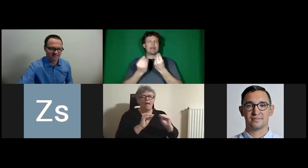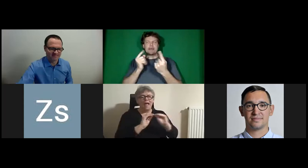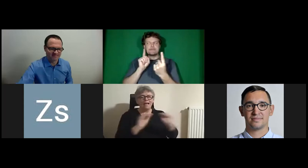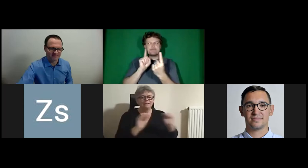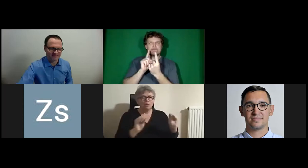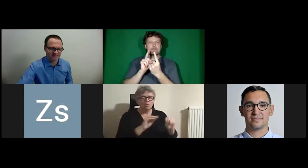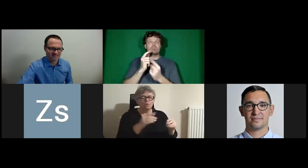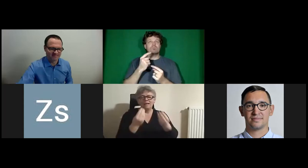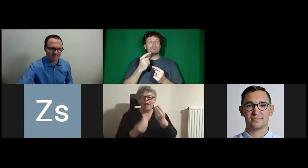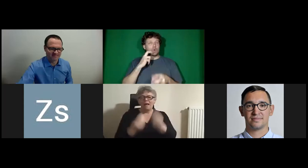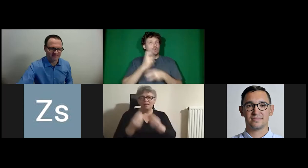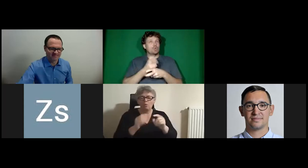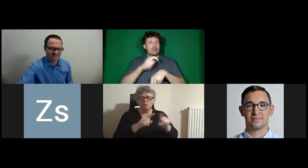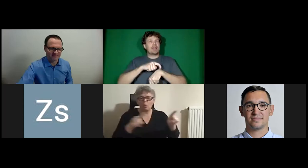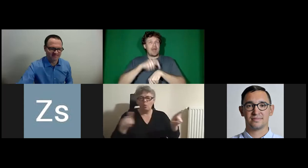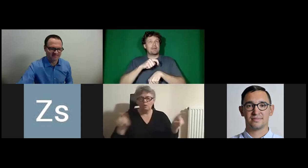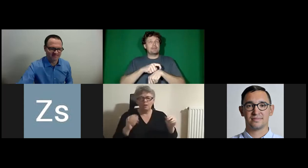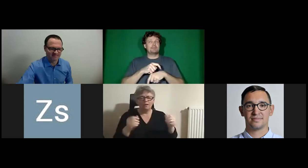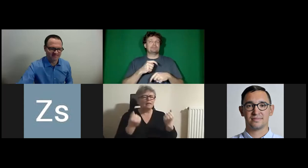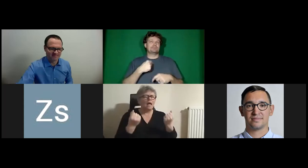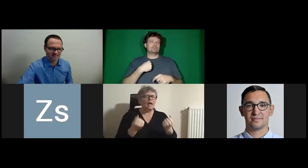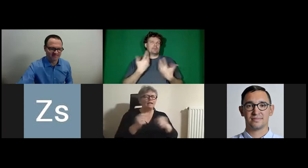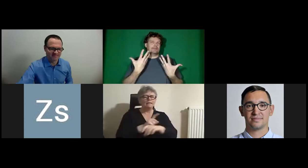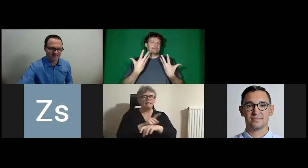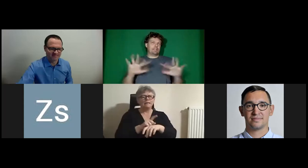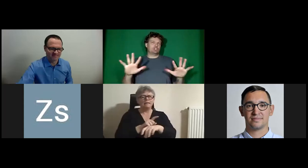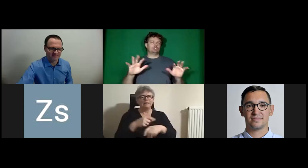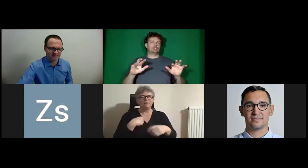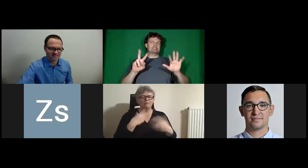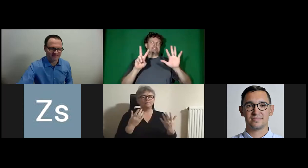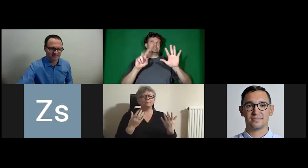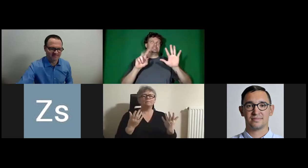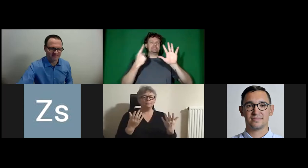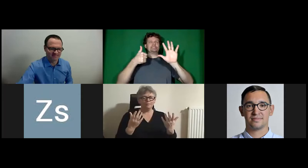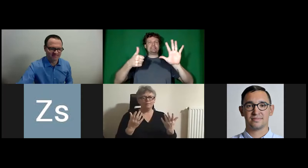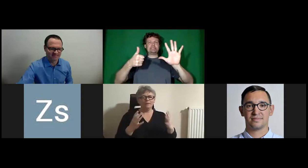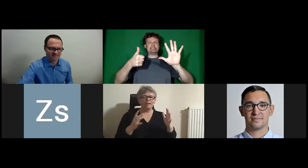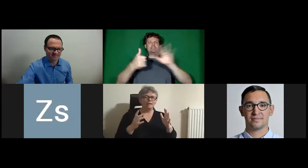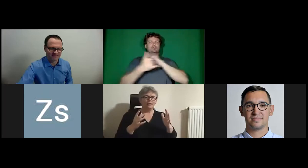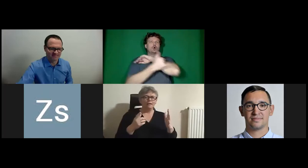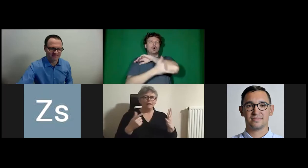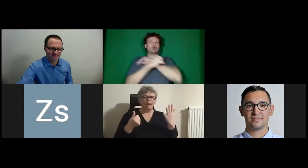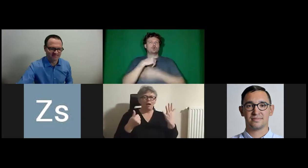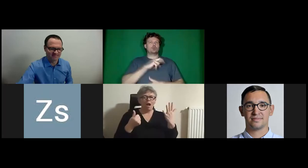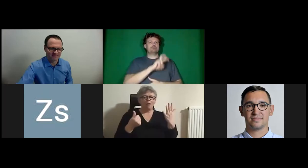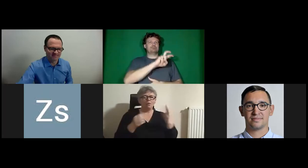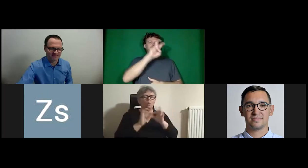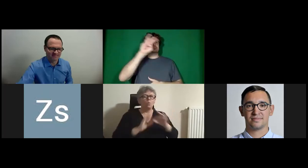one to let them know and to be assertive. And that was actually really difficult for me.